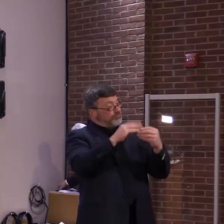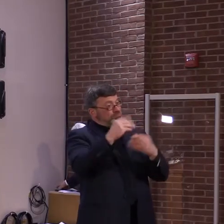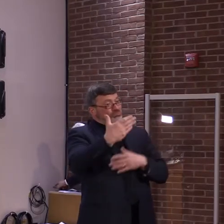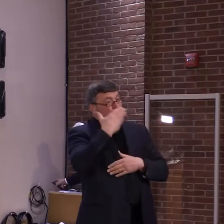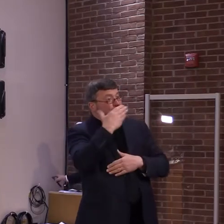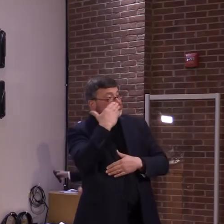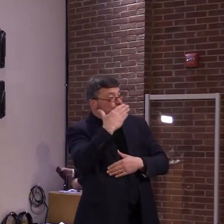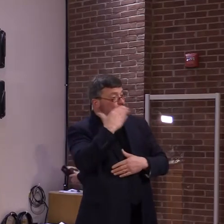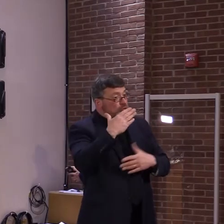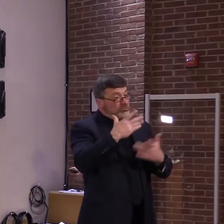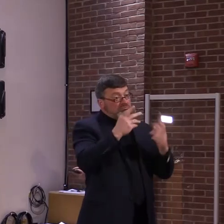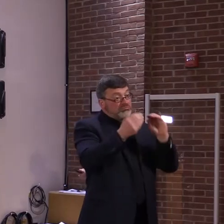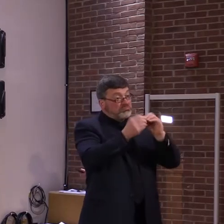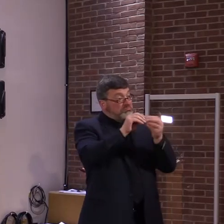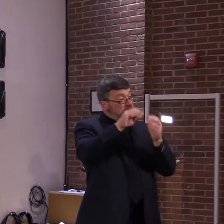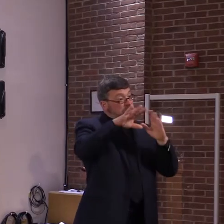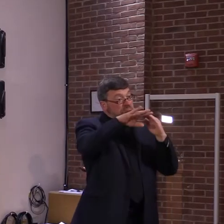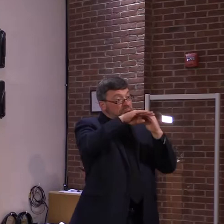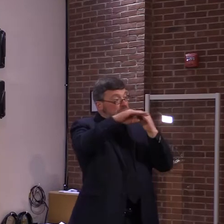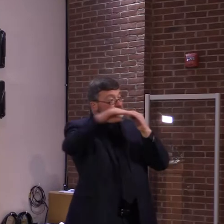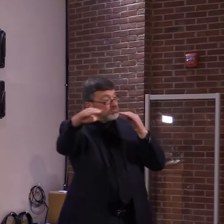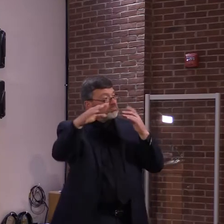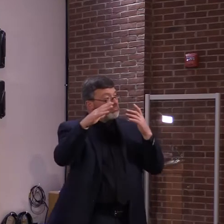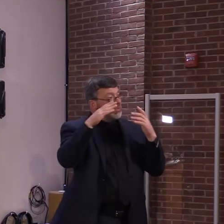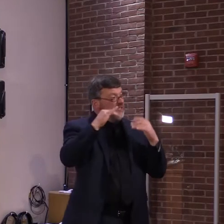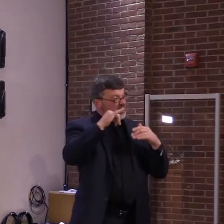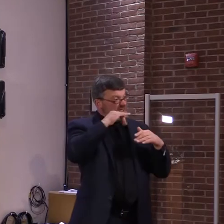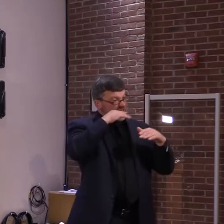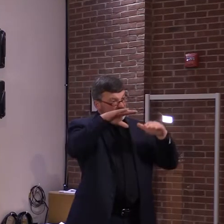cases reported daily in the past week.